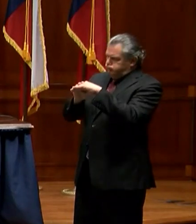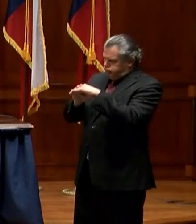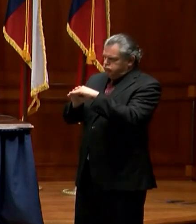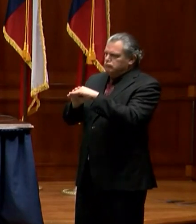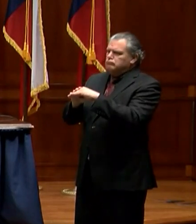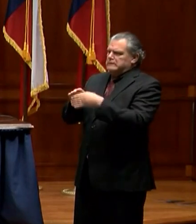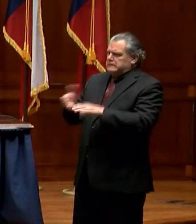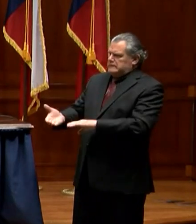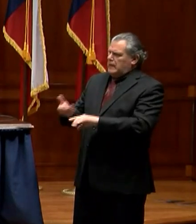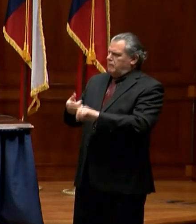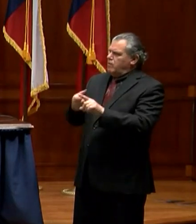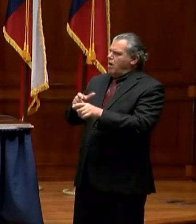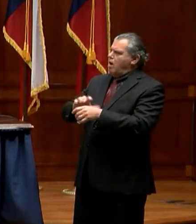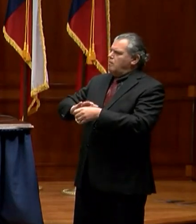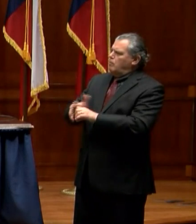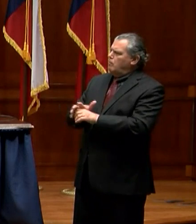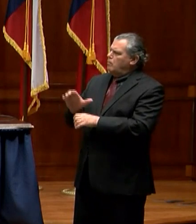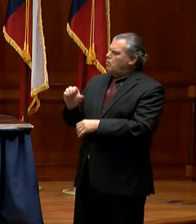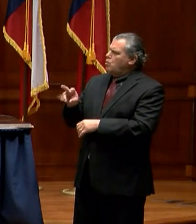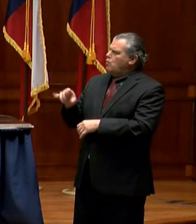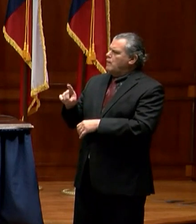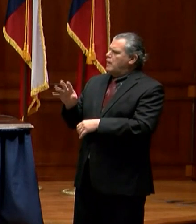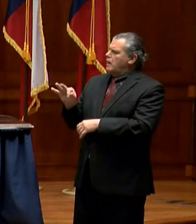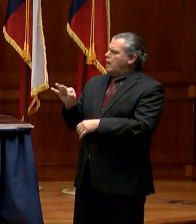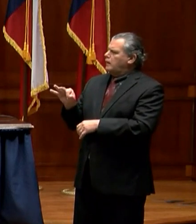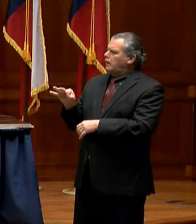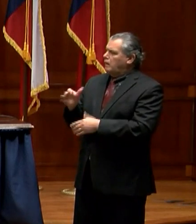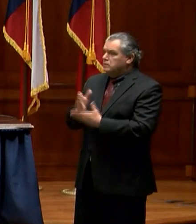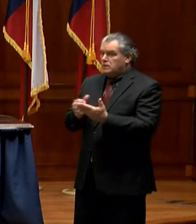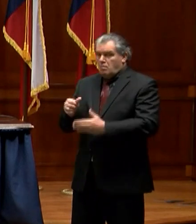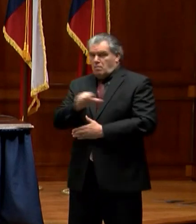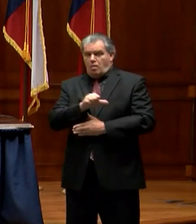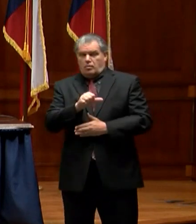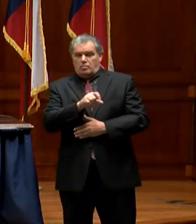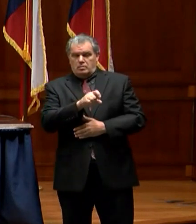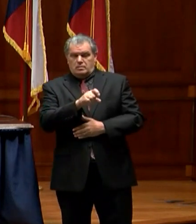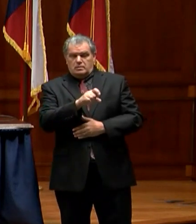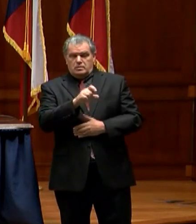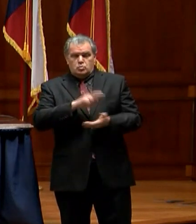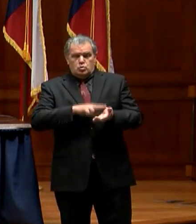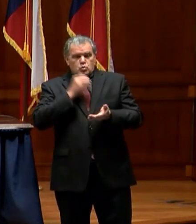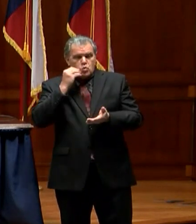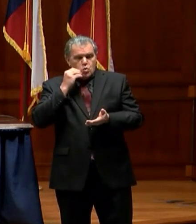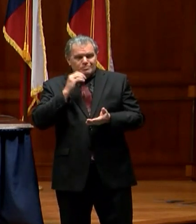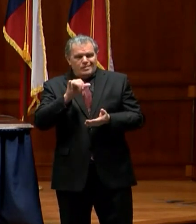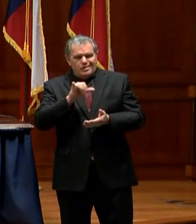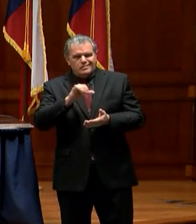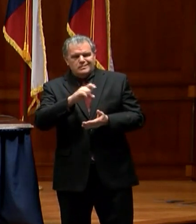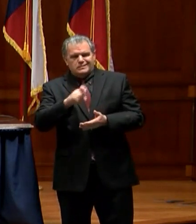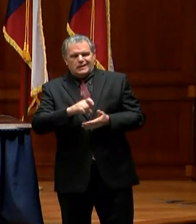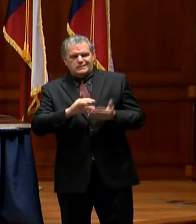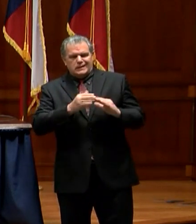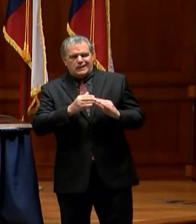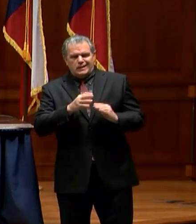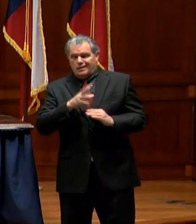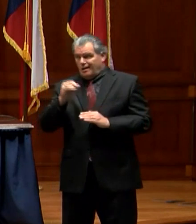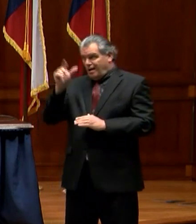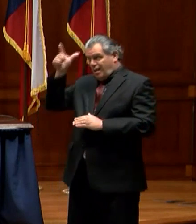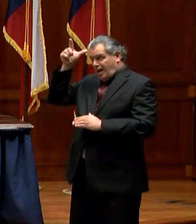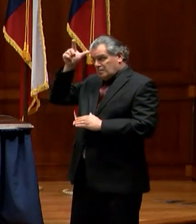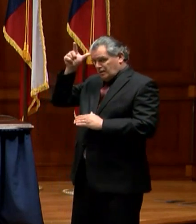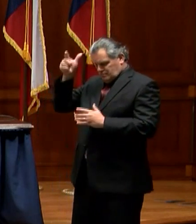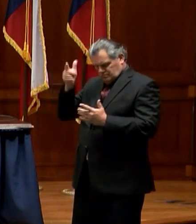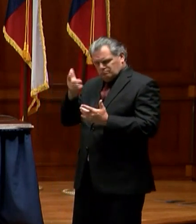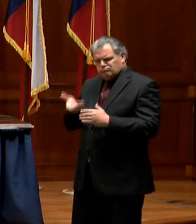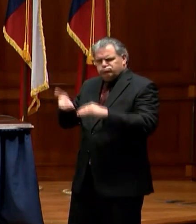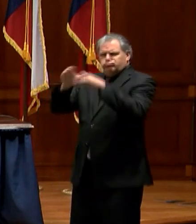than we first thought, and obviously we've had other nursing homes in Texas City and Lubbock report large numbers of